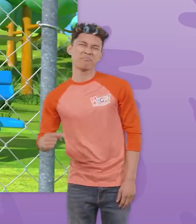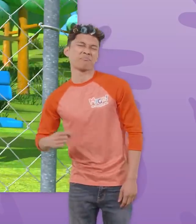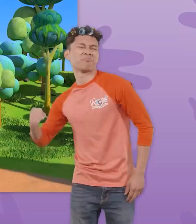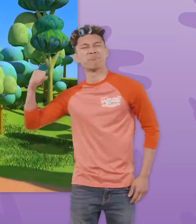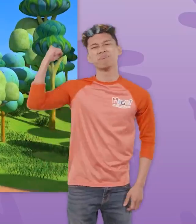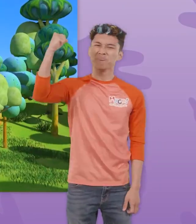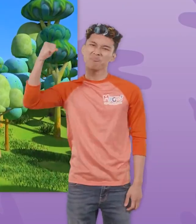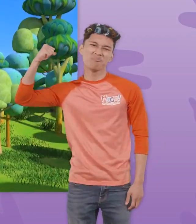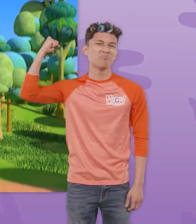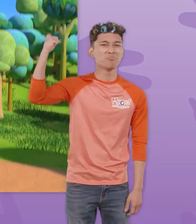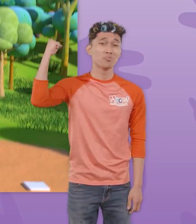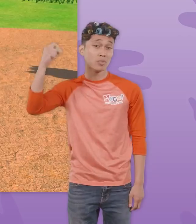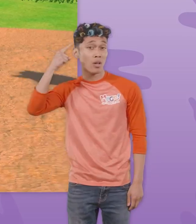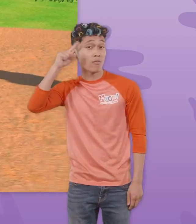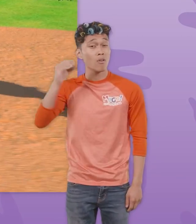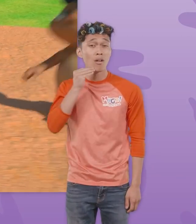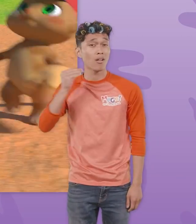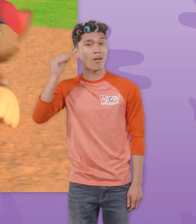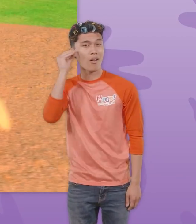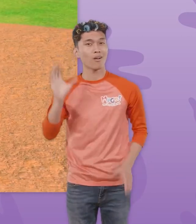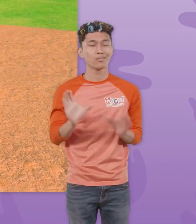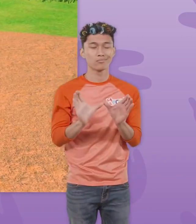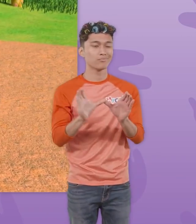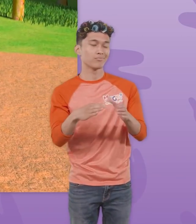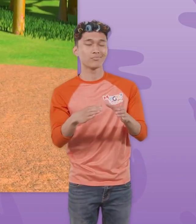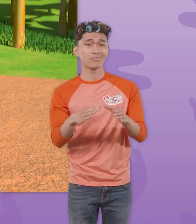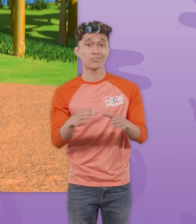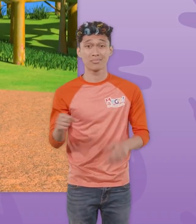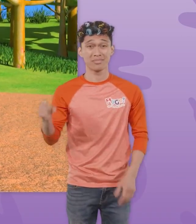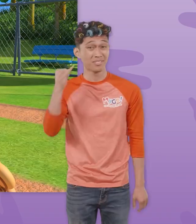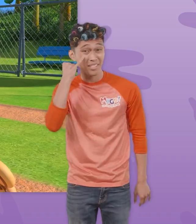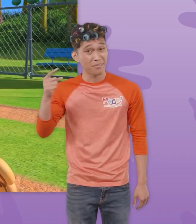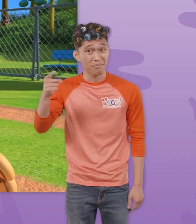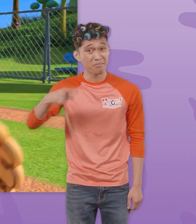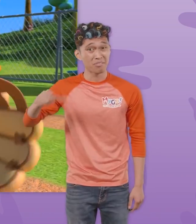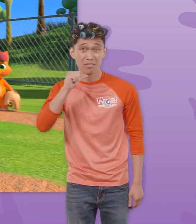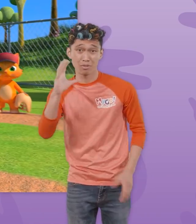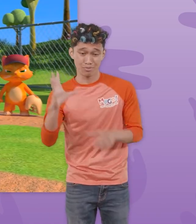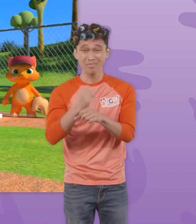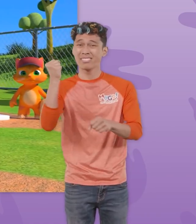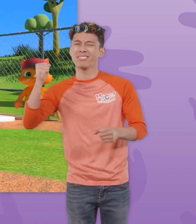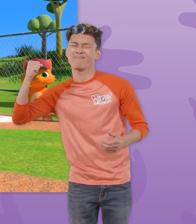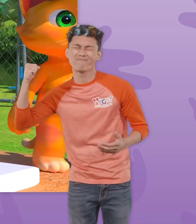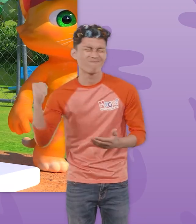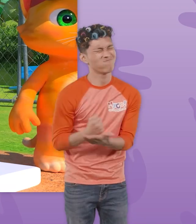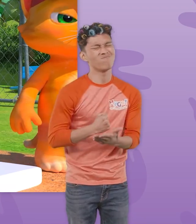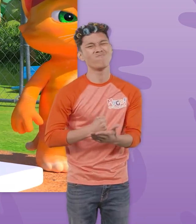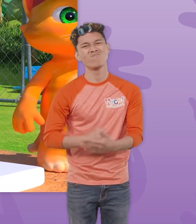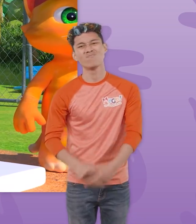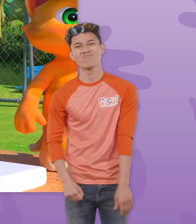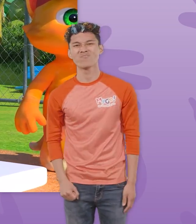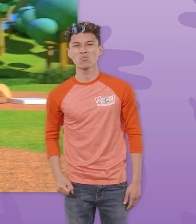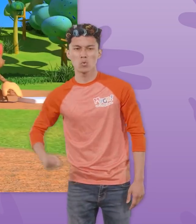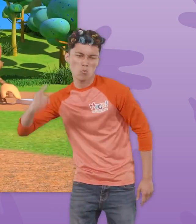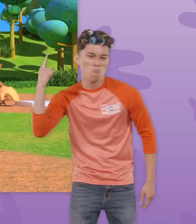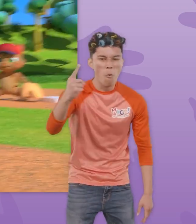get back Let me root, root, root for the whole team If they don't win, it's a shame